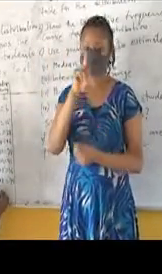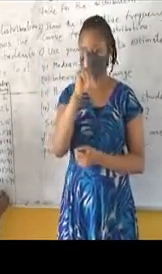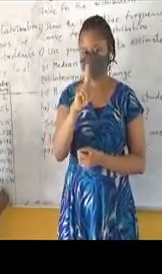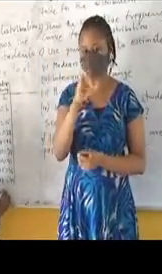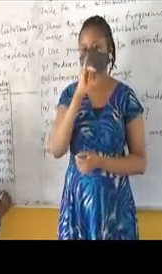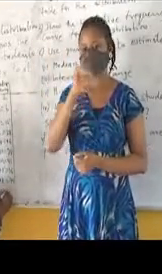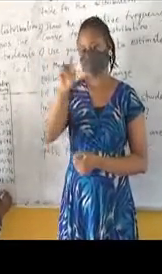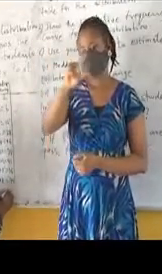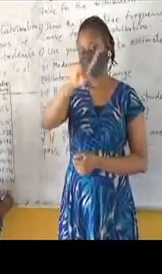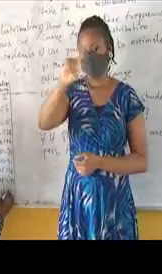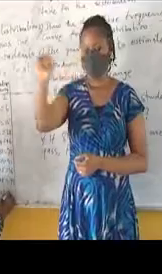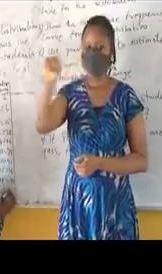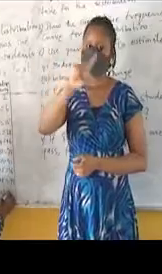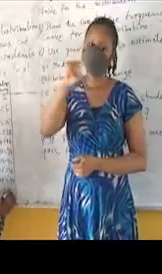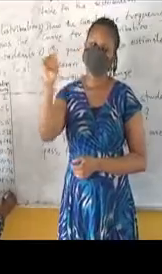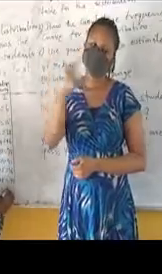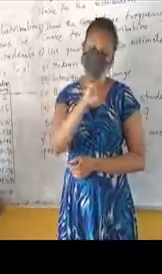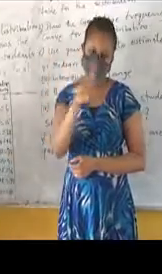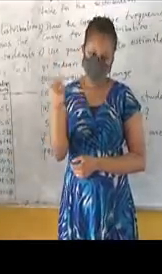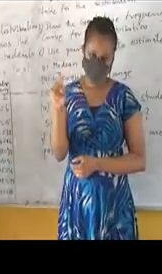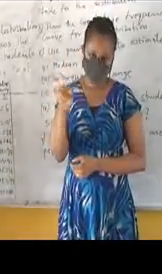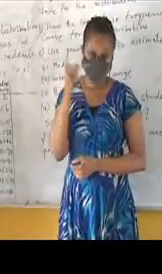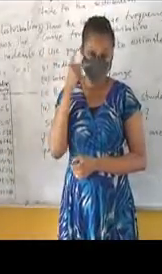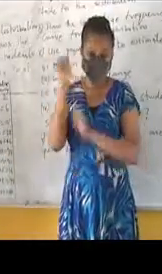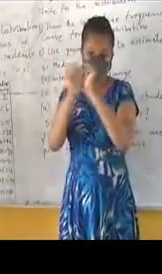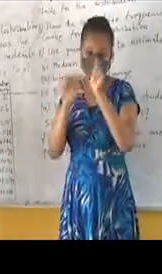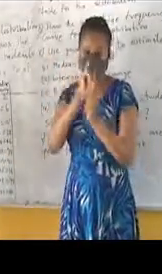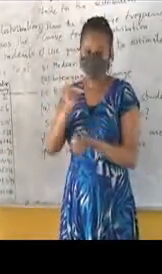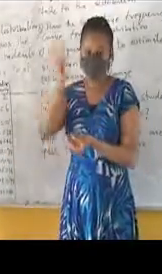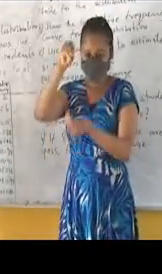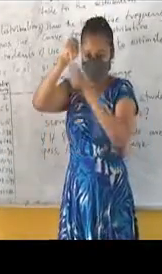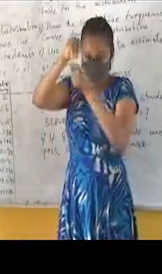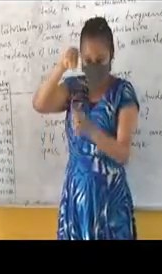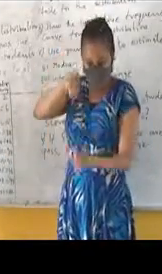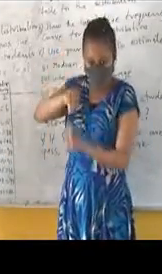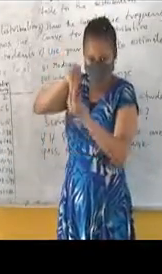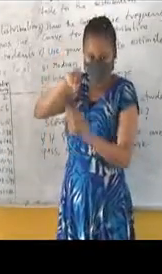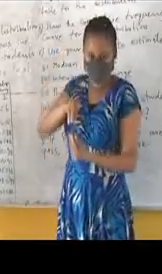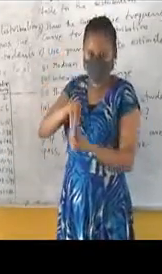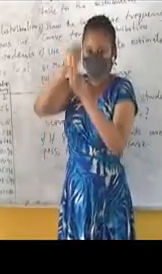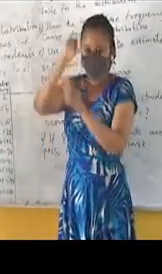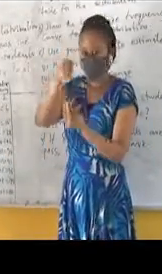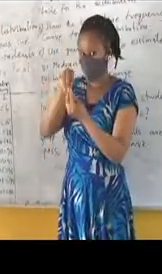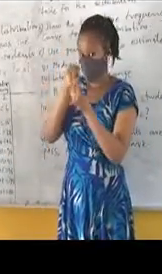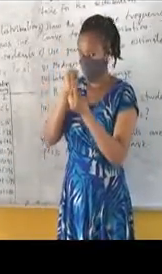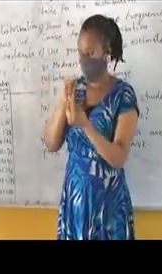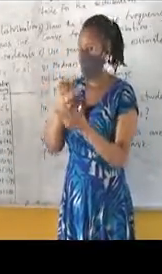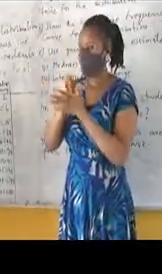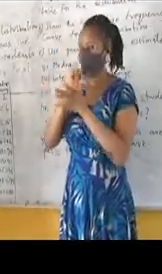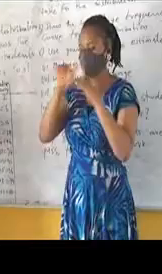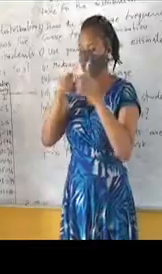plus 1 to give 100. So this is how